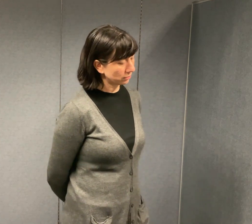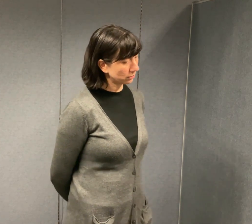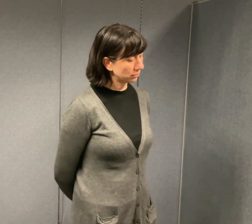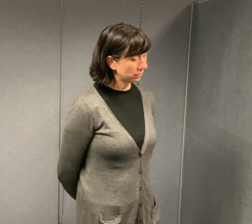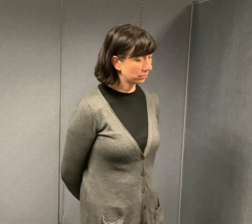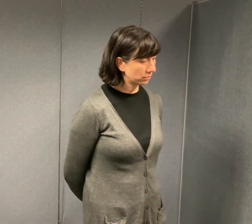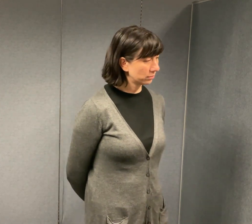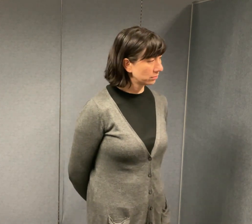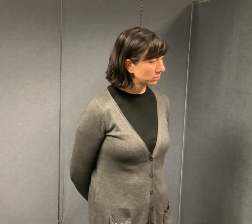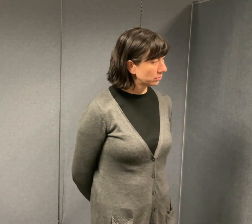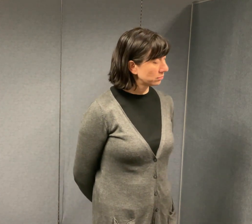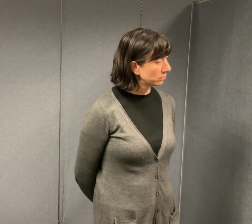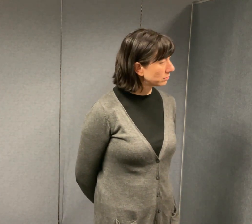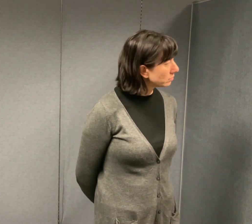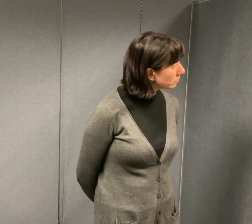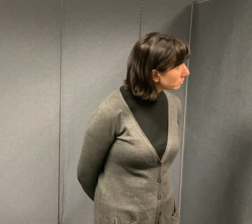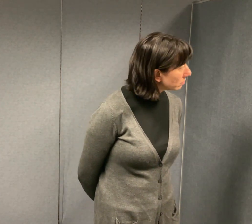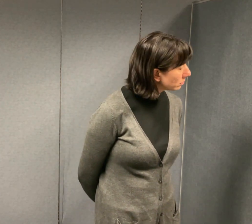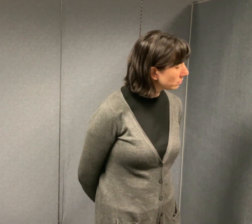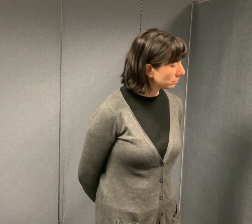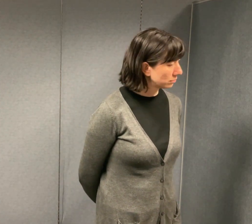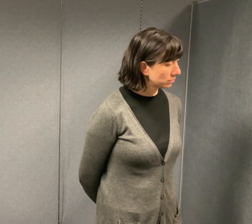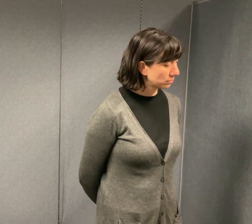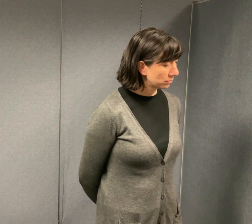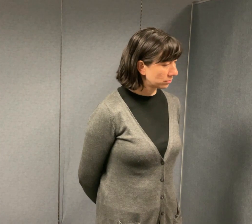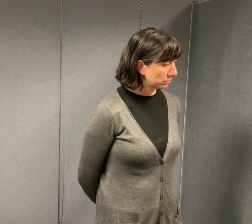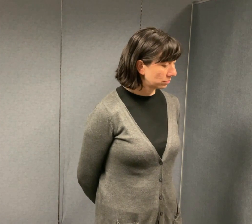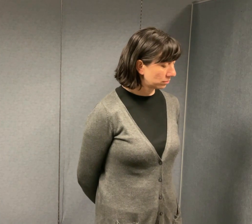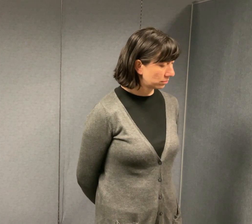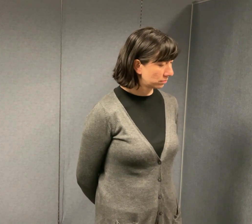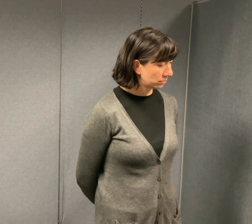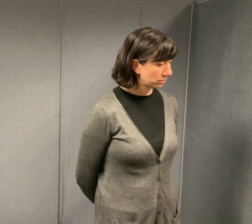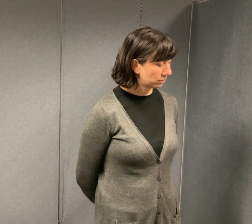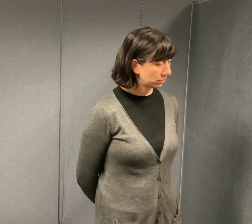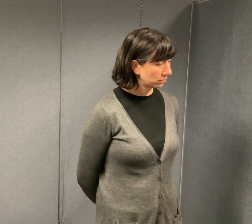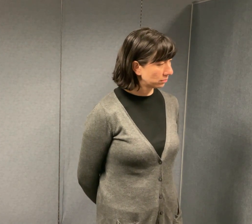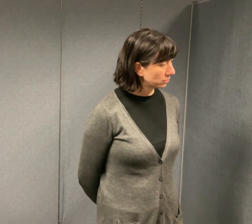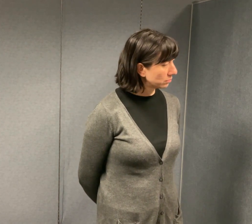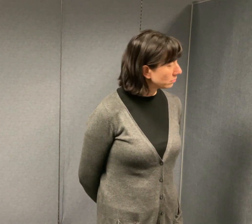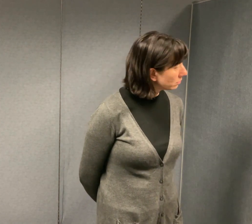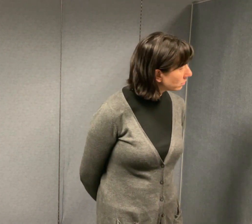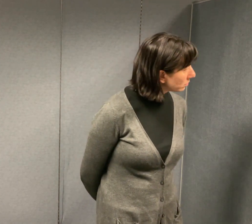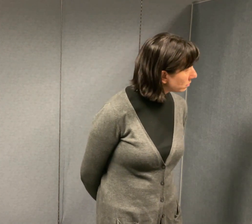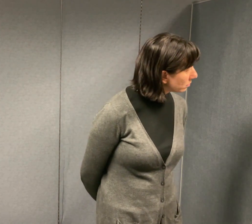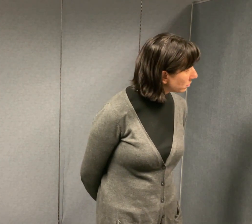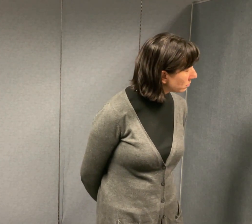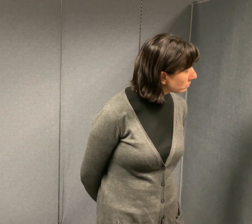problems. Please follow along and take notes on the figures and formulas. Is